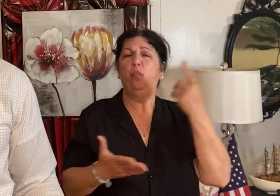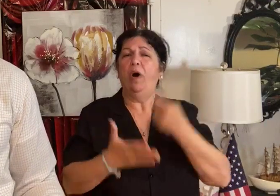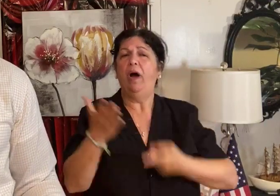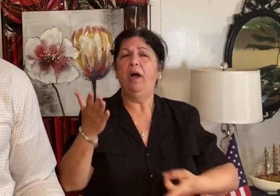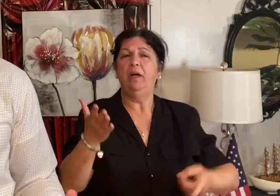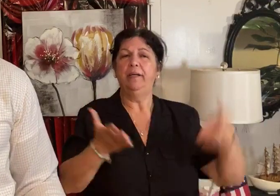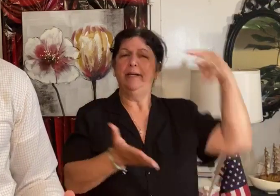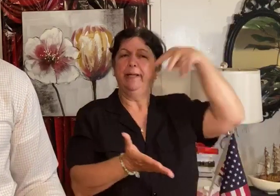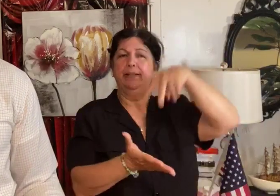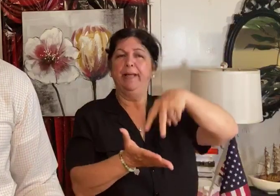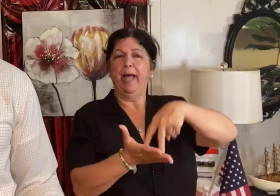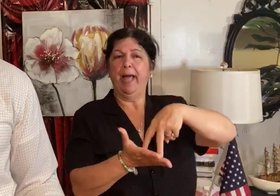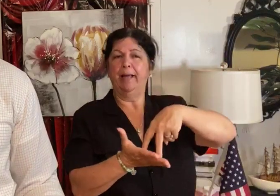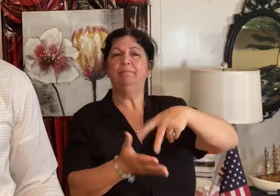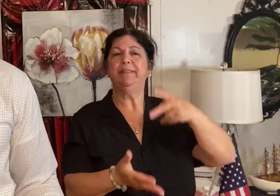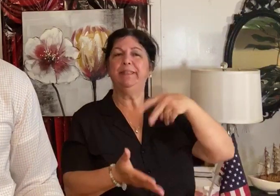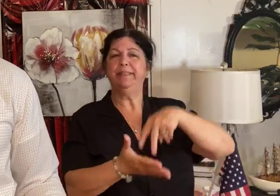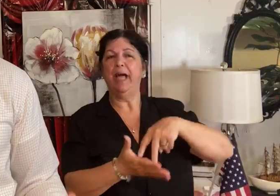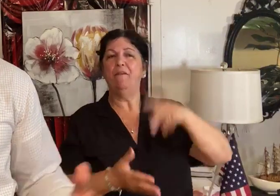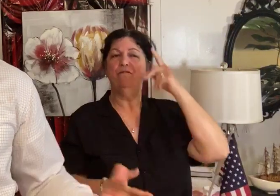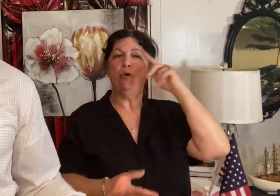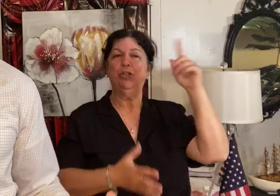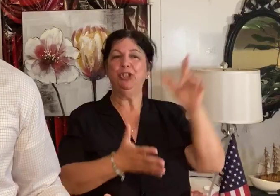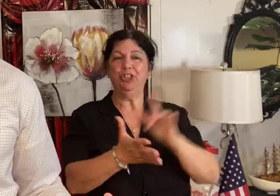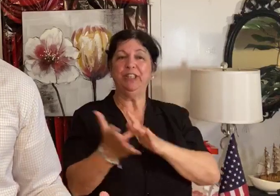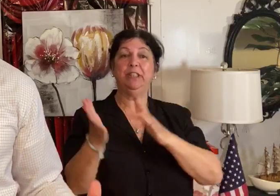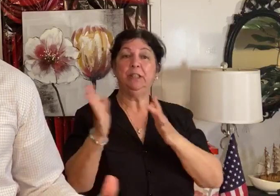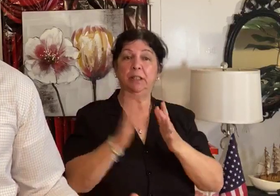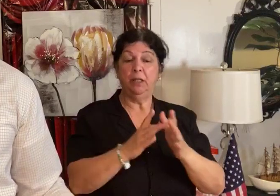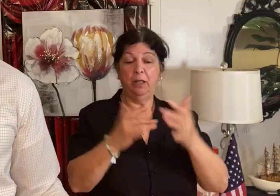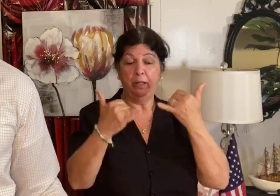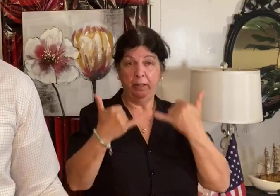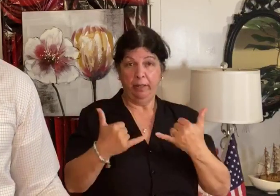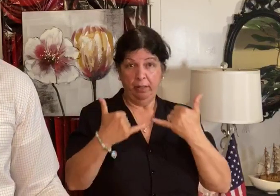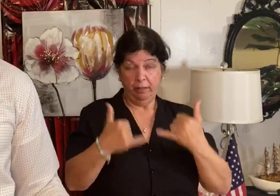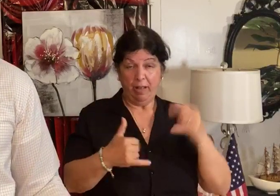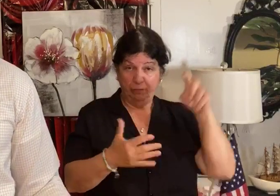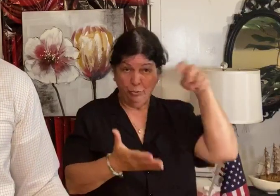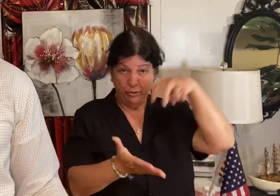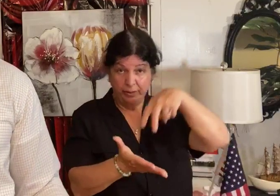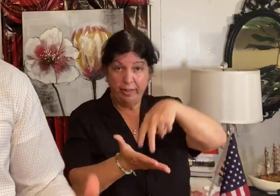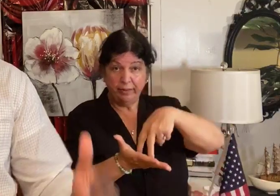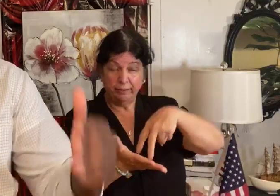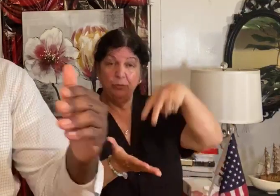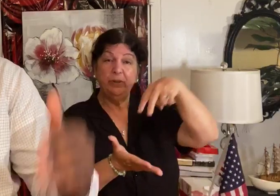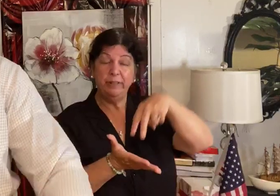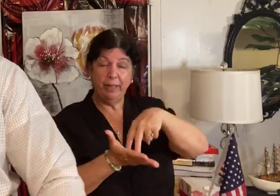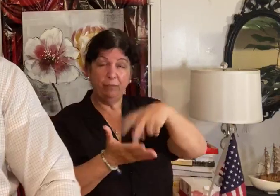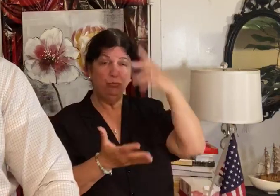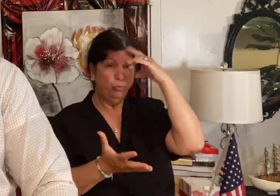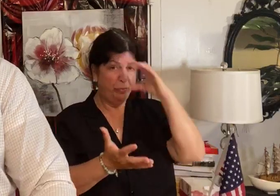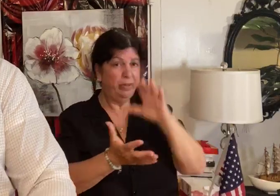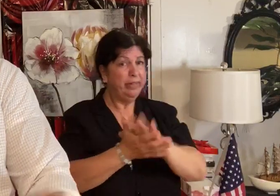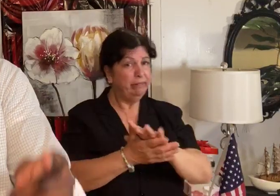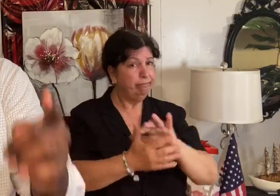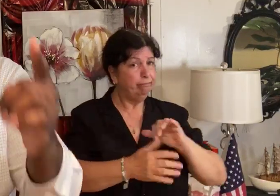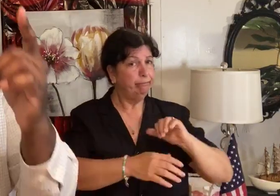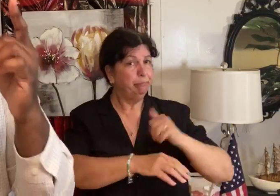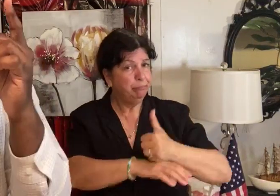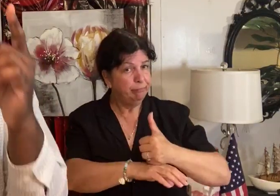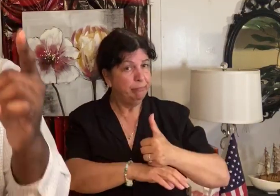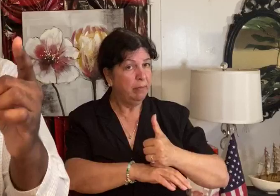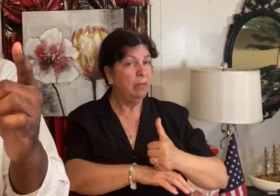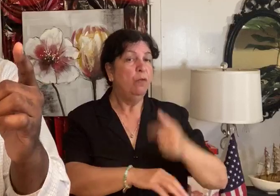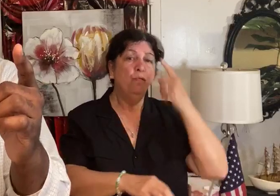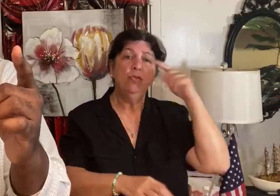15, Stand Up for Jesus. And in this day and age, you got to take a stand. Take a stand for what you believe in. Take a stand for